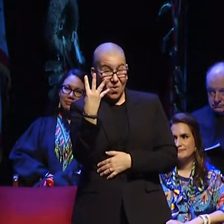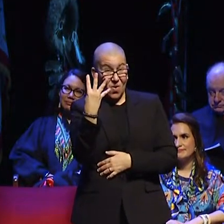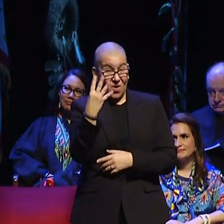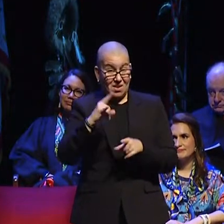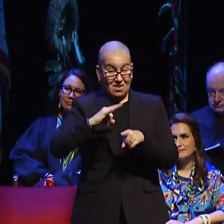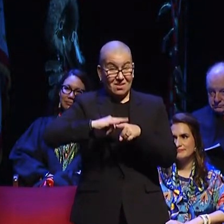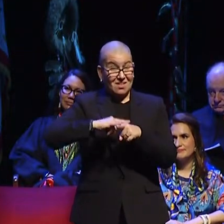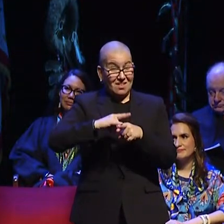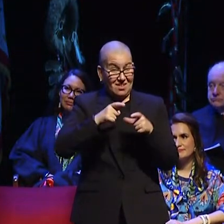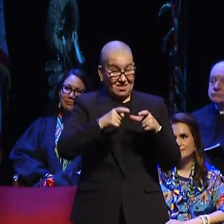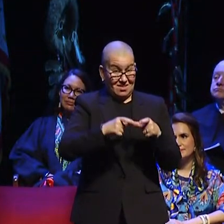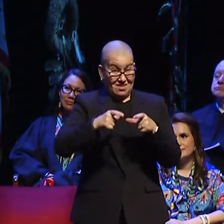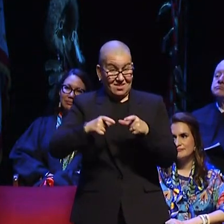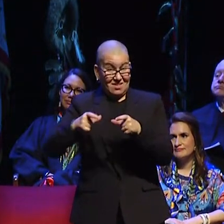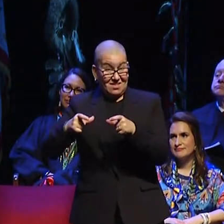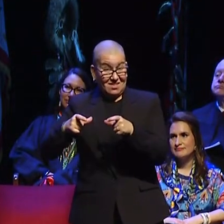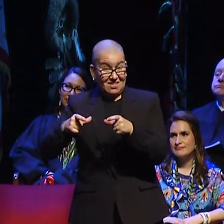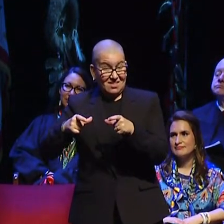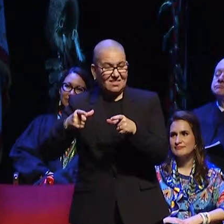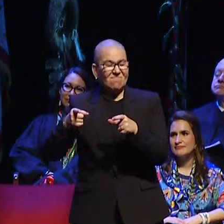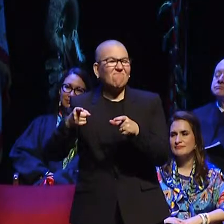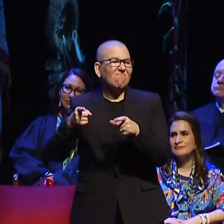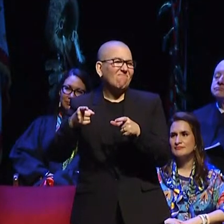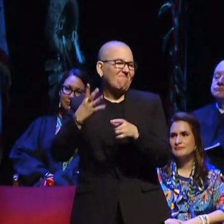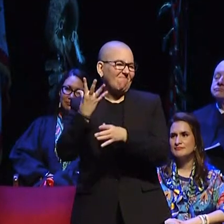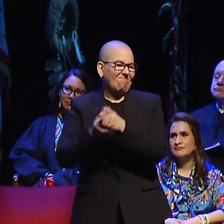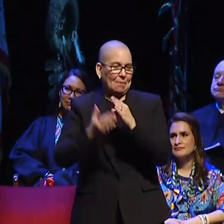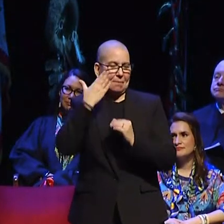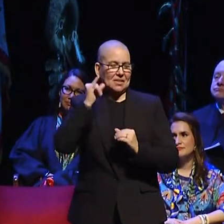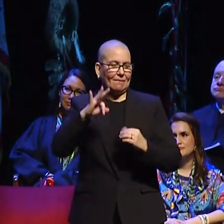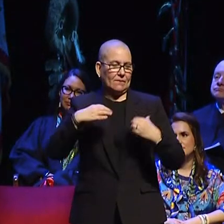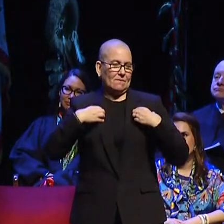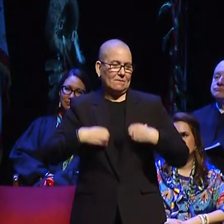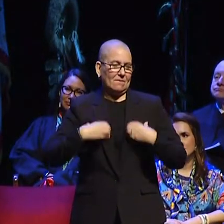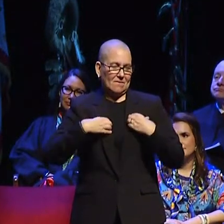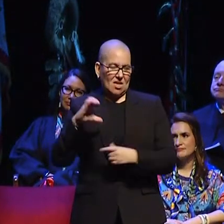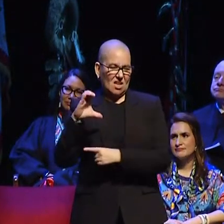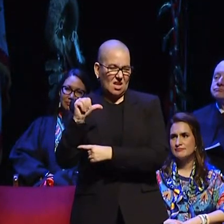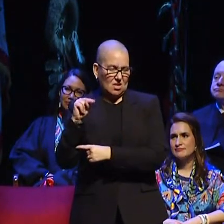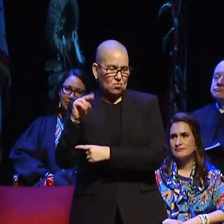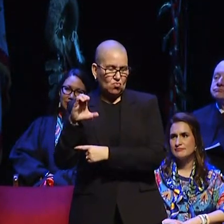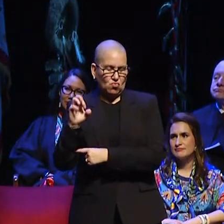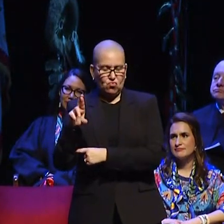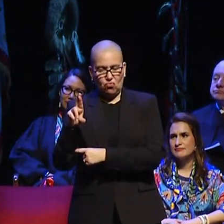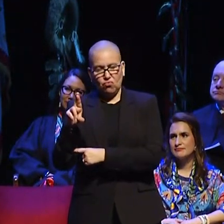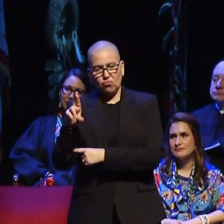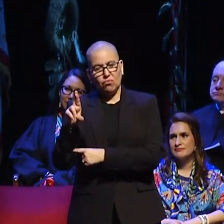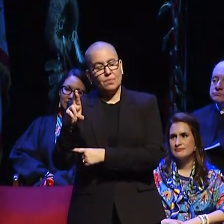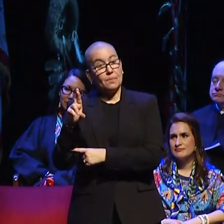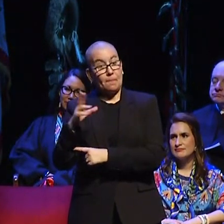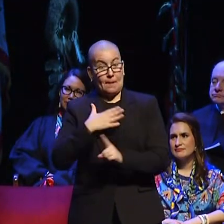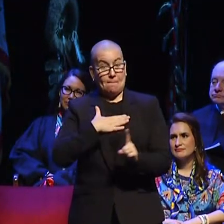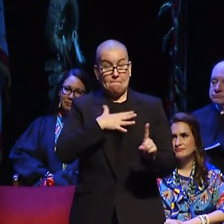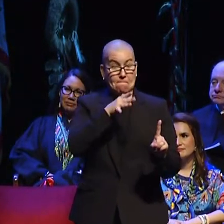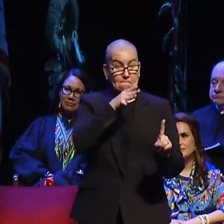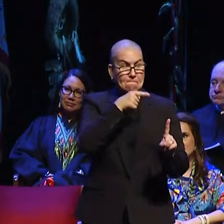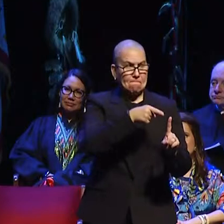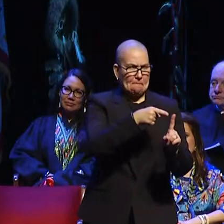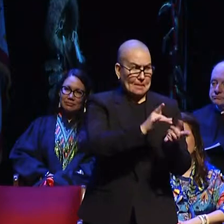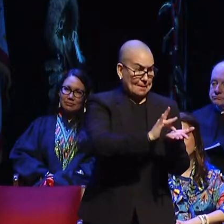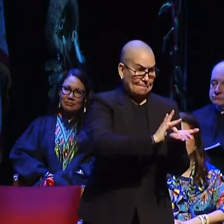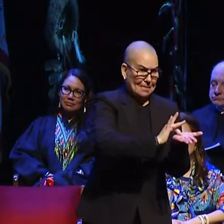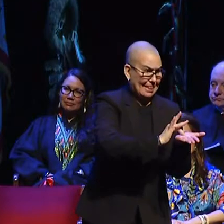8. I watched as my mom struggled enormously to pay outstanding medical bills and keep the family